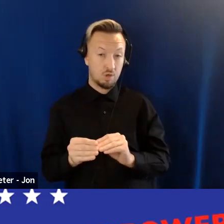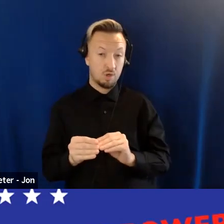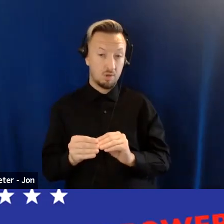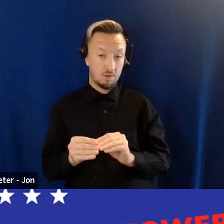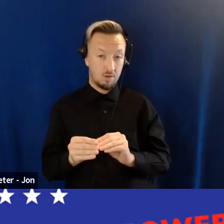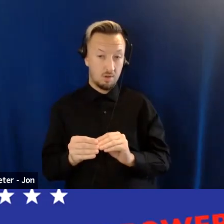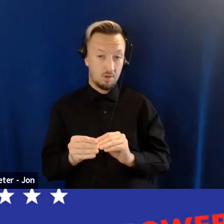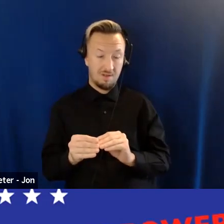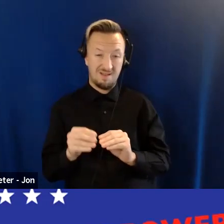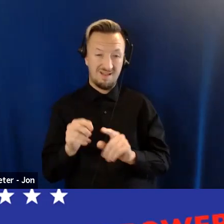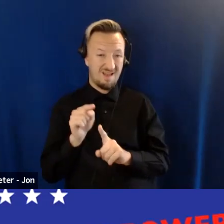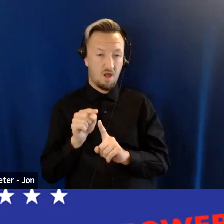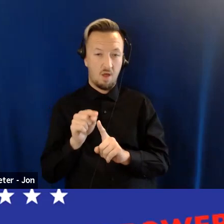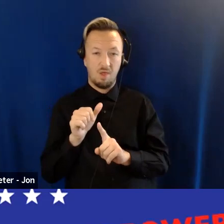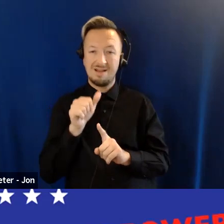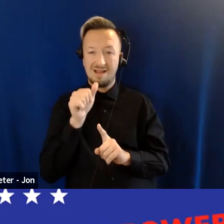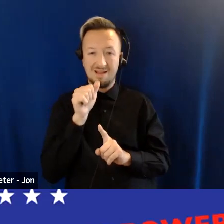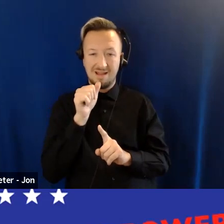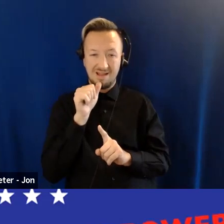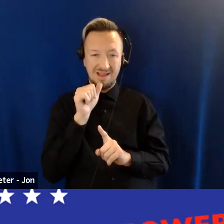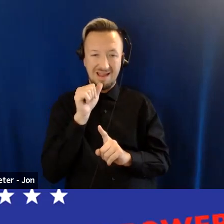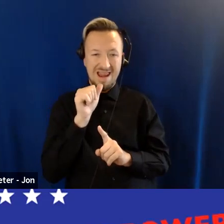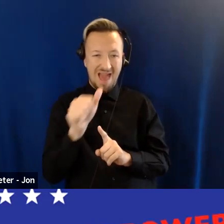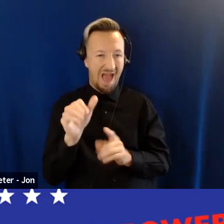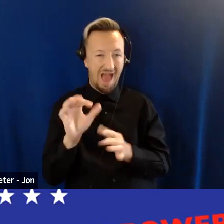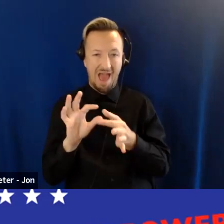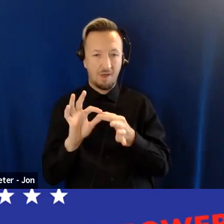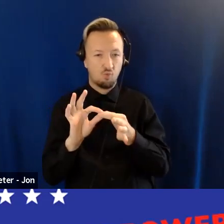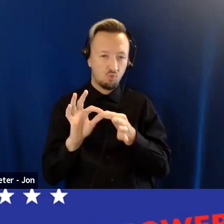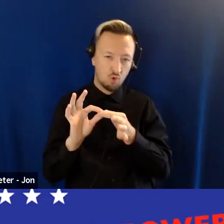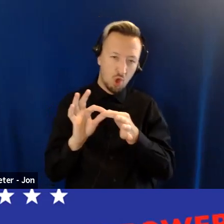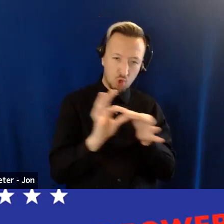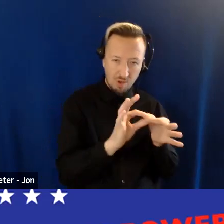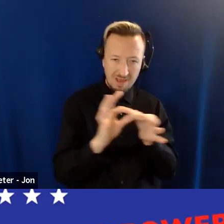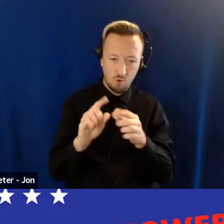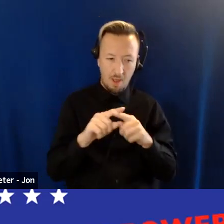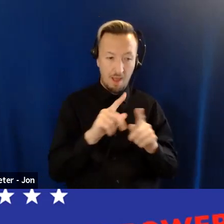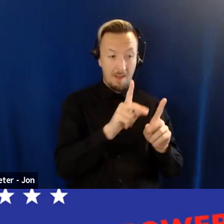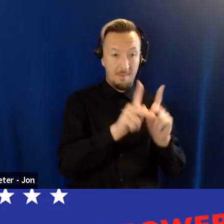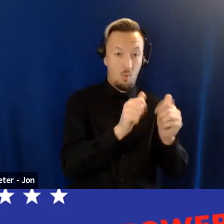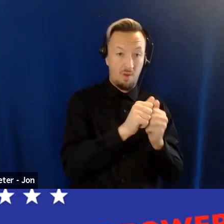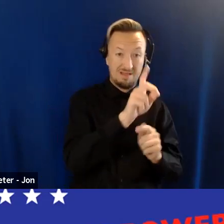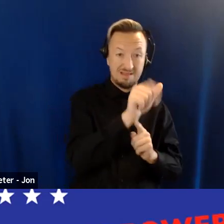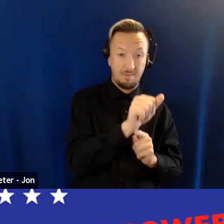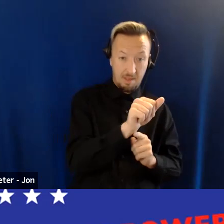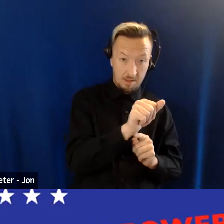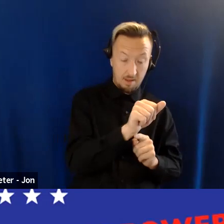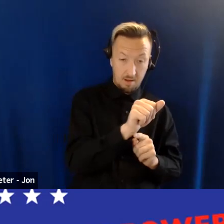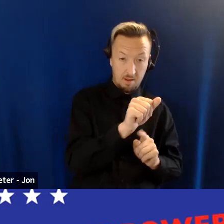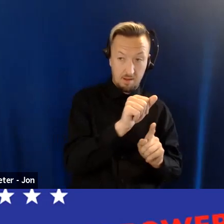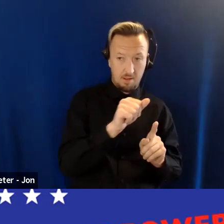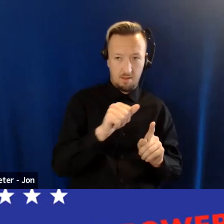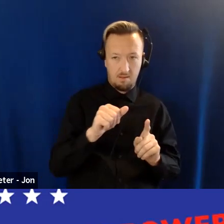rarely being associated with people with disabilities, because, as I think Melissa touched on this